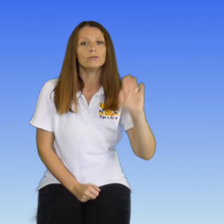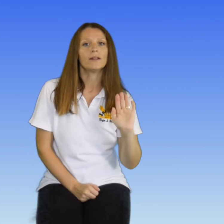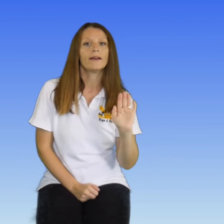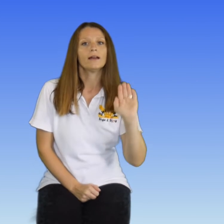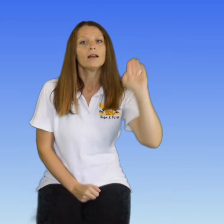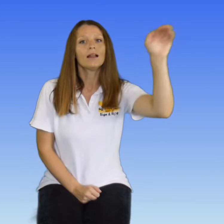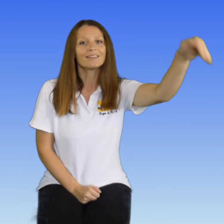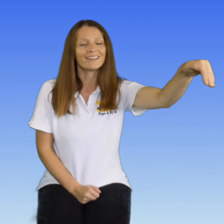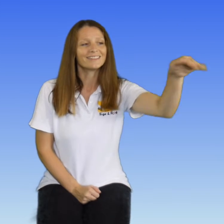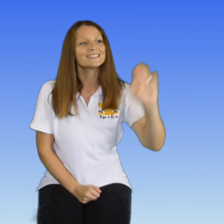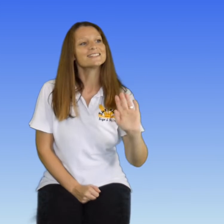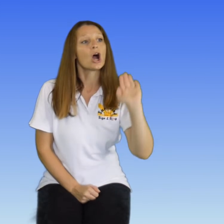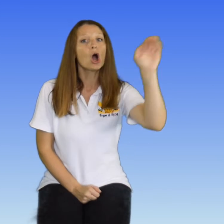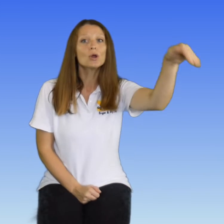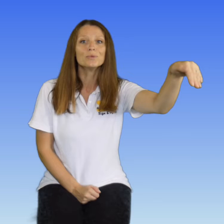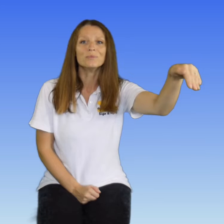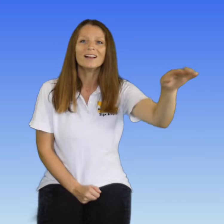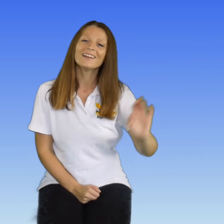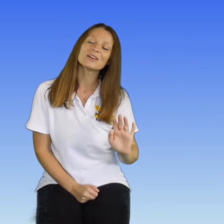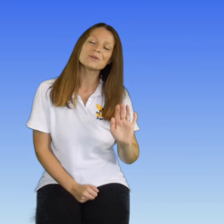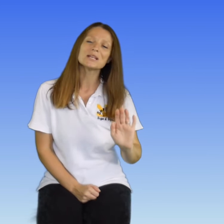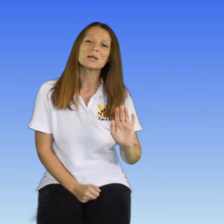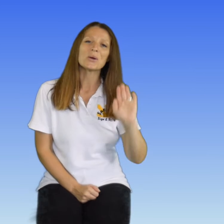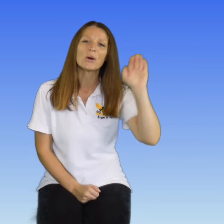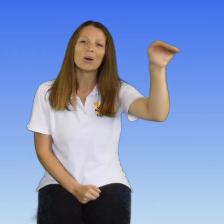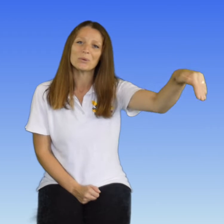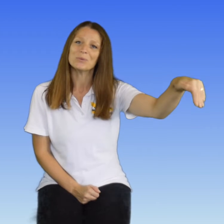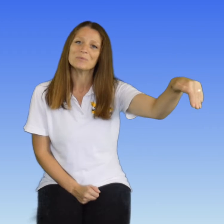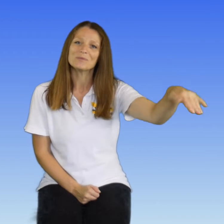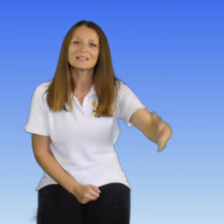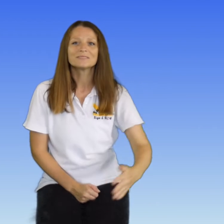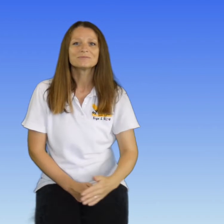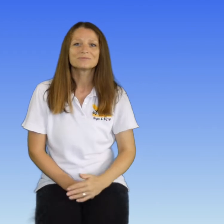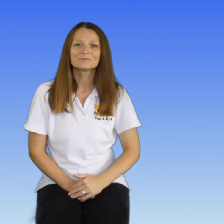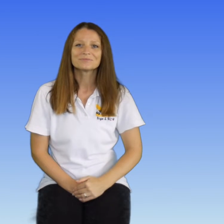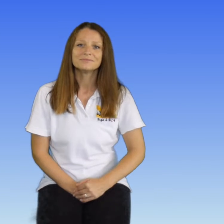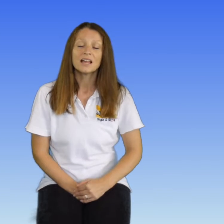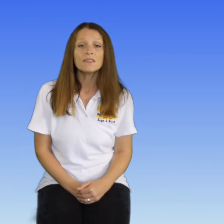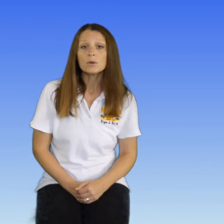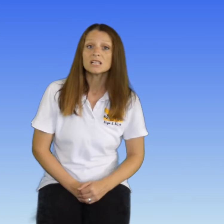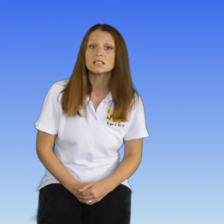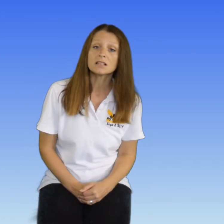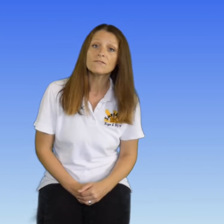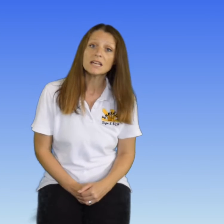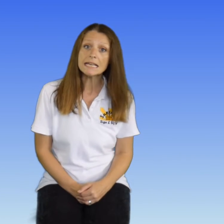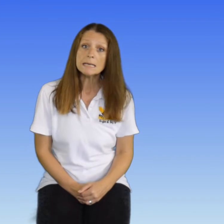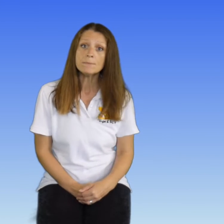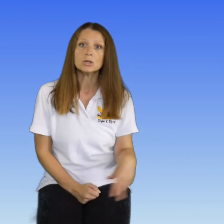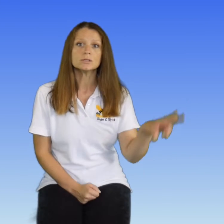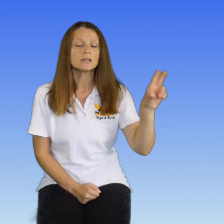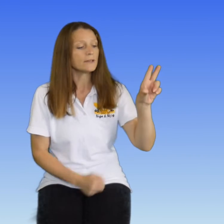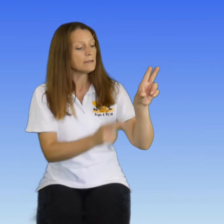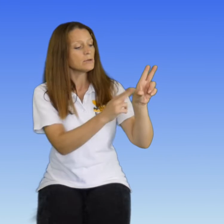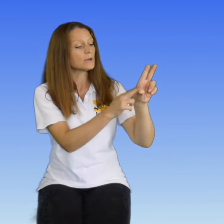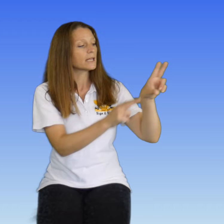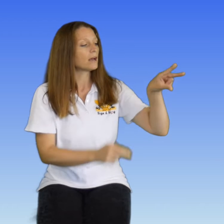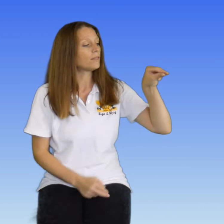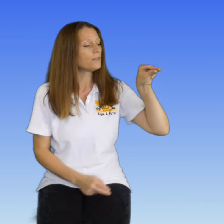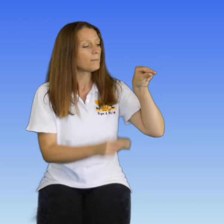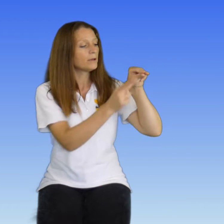there, like that. This is home, like we're going to go home. Then we're going to need the sign for emu. So for emu, we're going to get our thumb